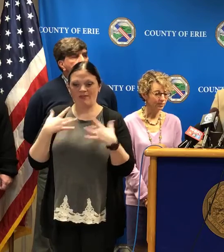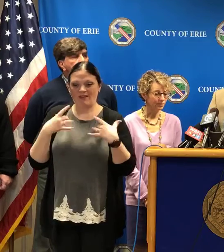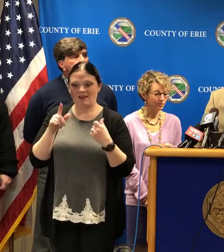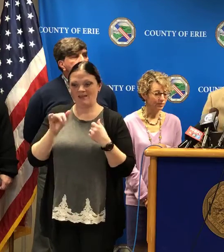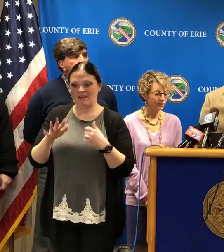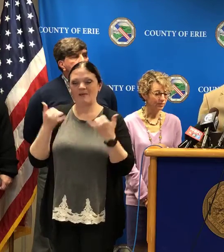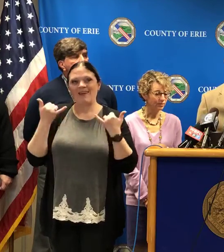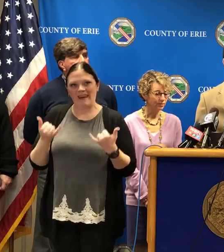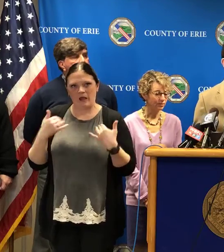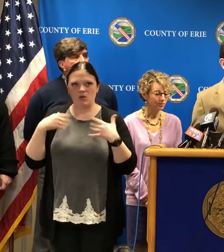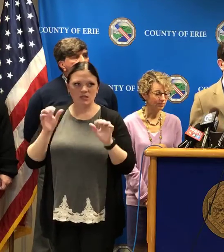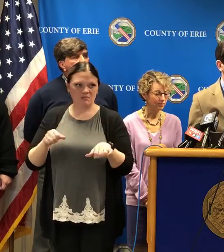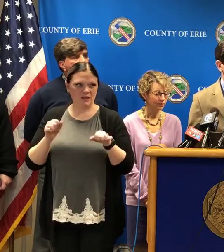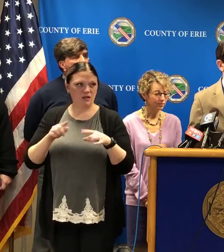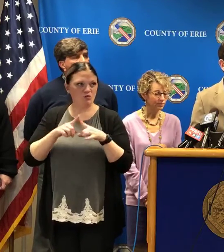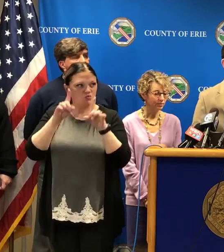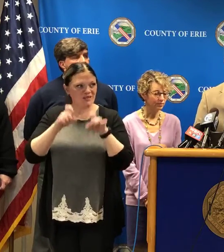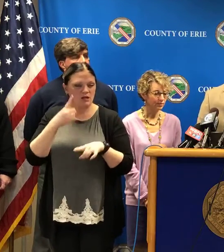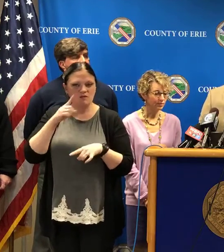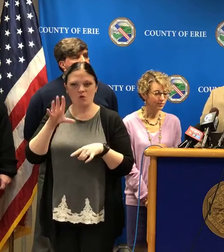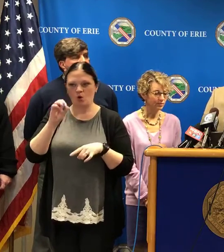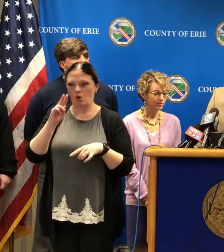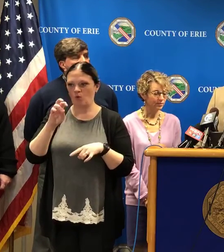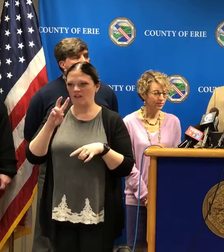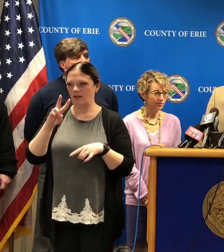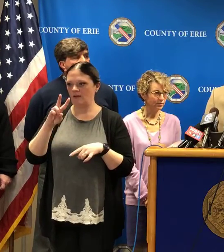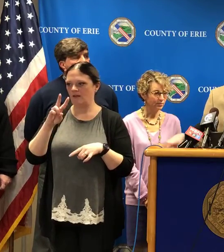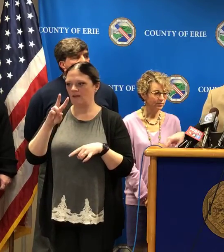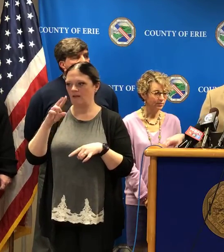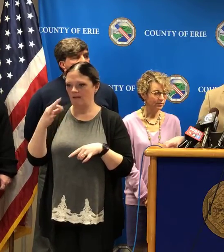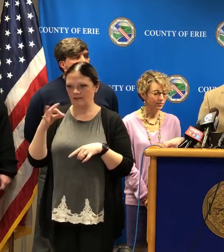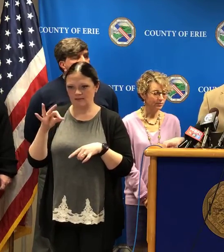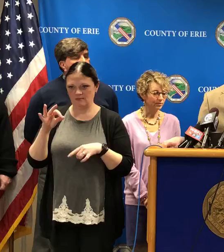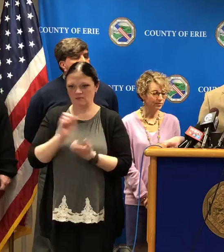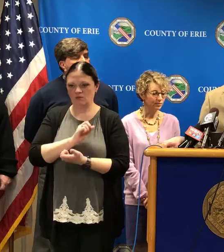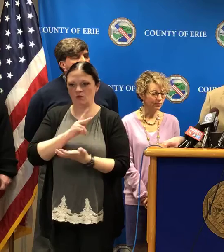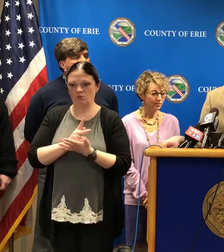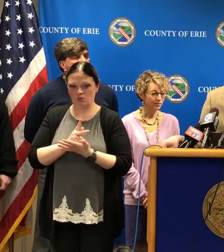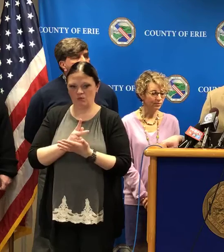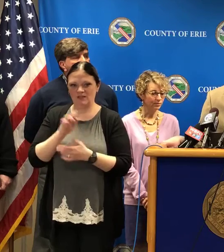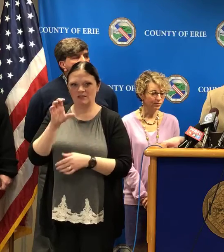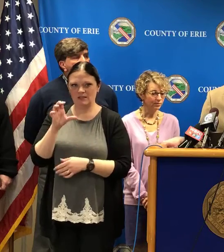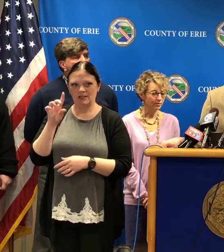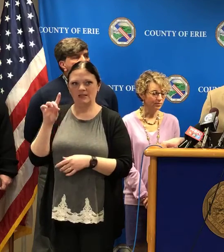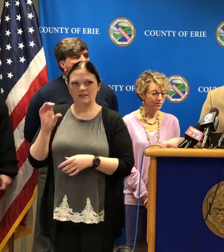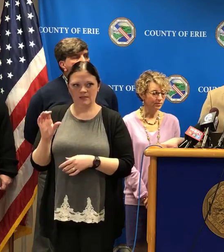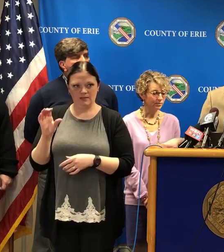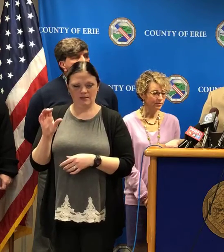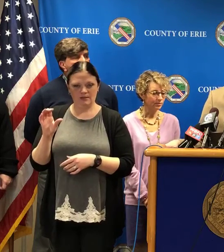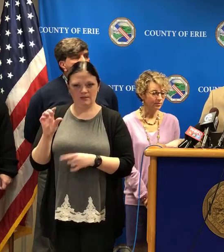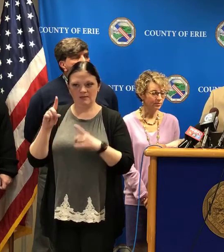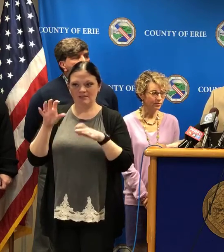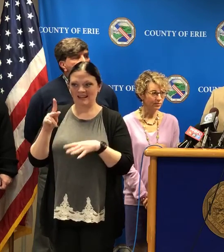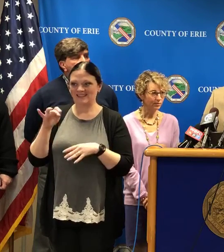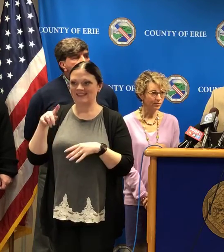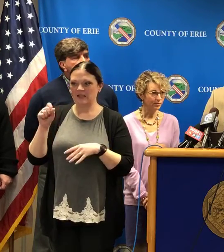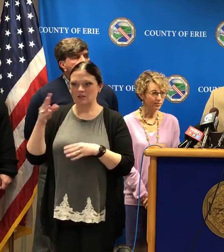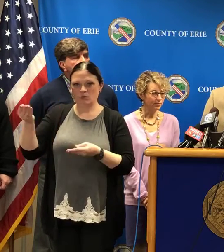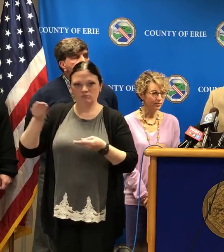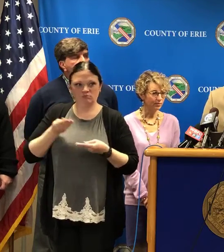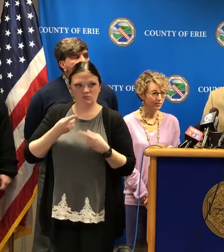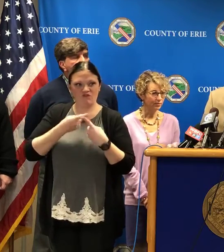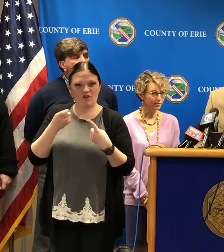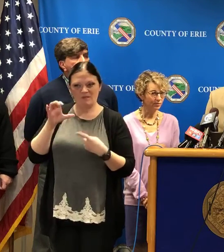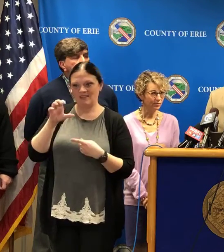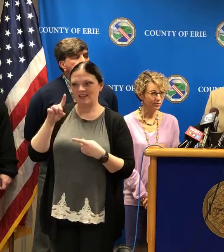the ability to test for coronavirus, COVID-19, as approved by the CDC, and test kits were provided by the